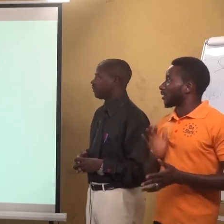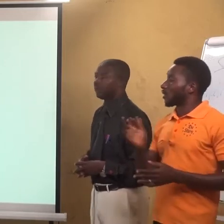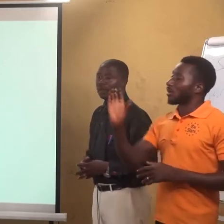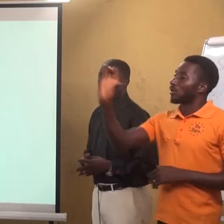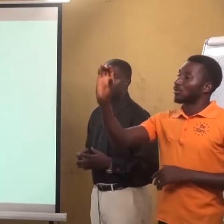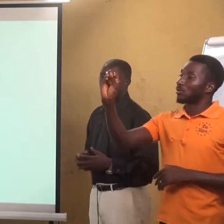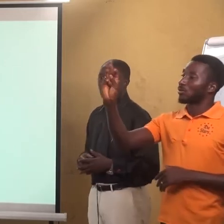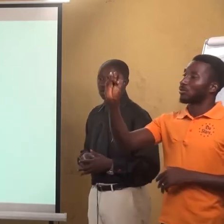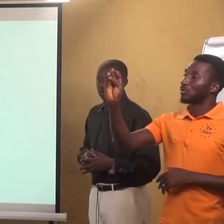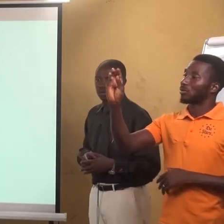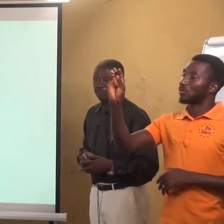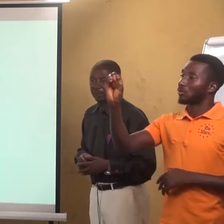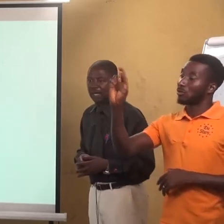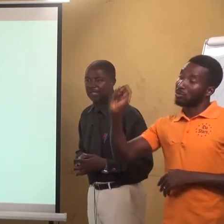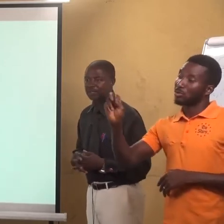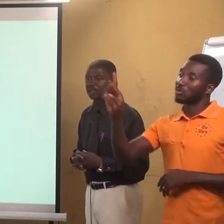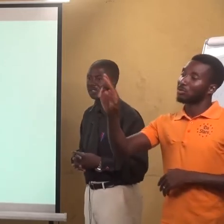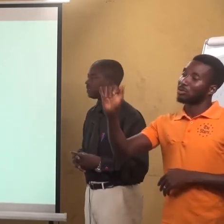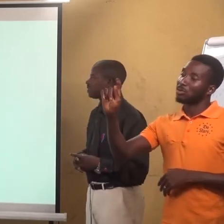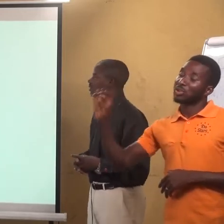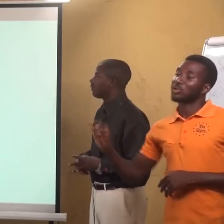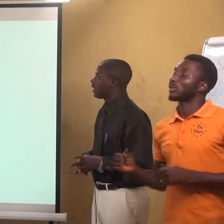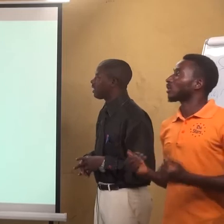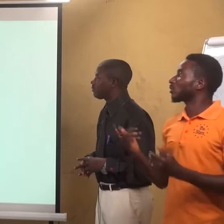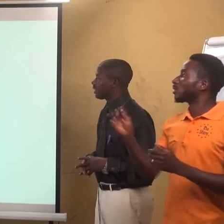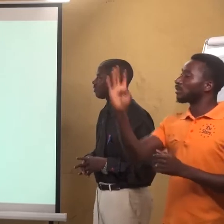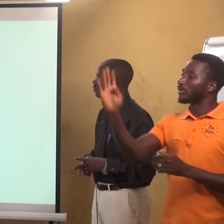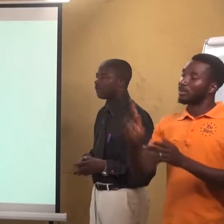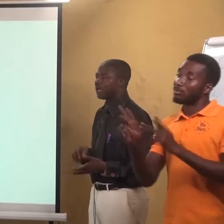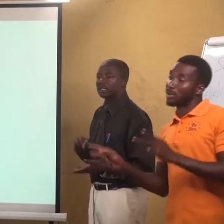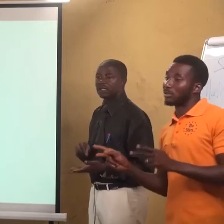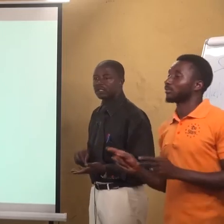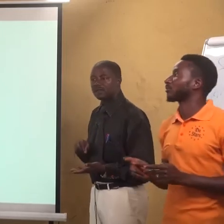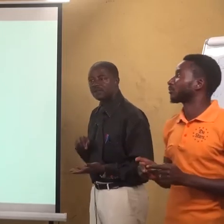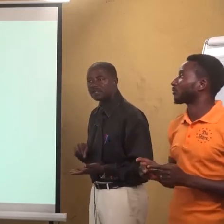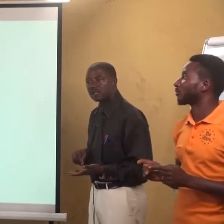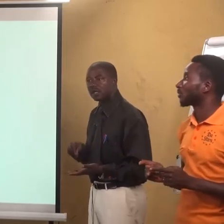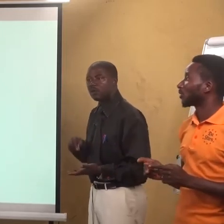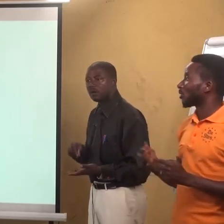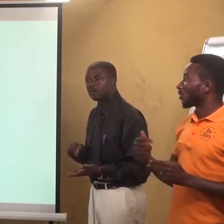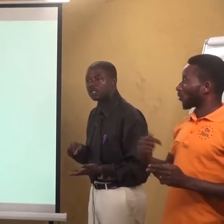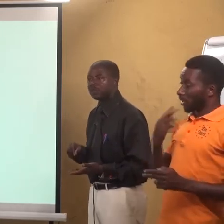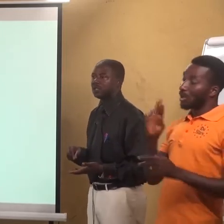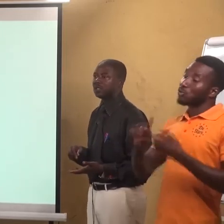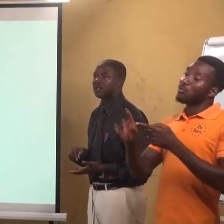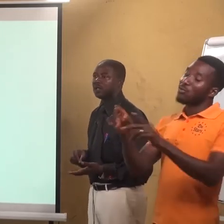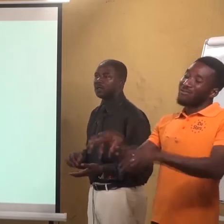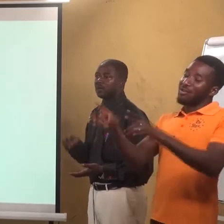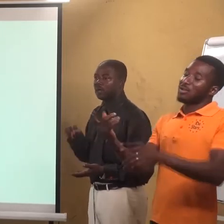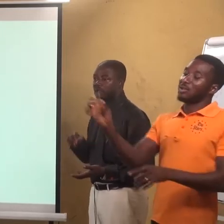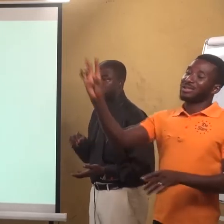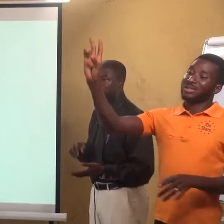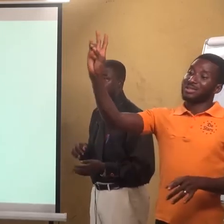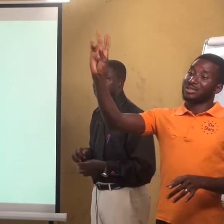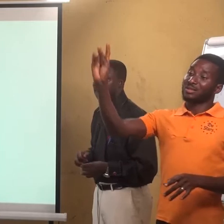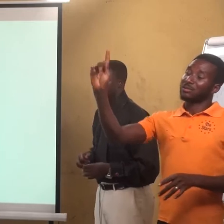ratio. We go to B part, which is we are expected to find the seventh term of the GP. We